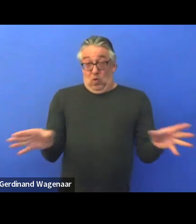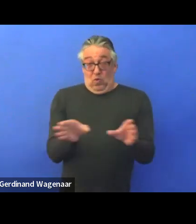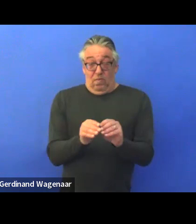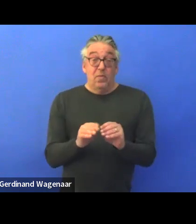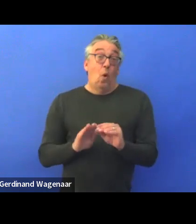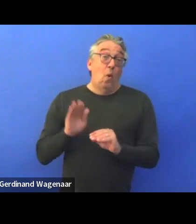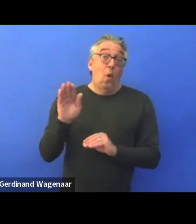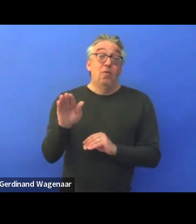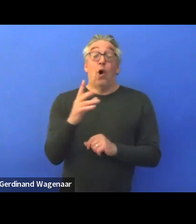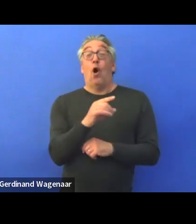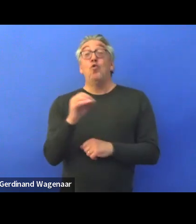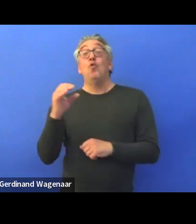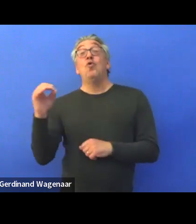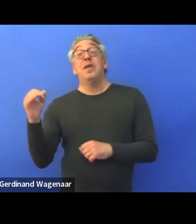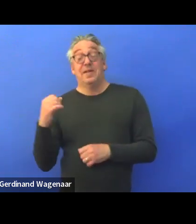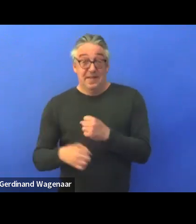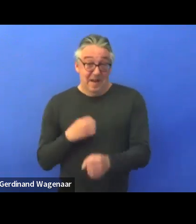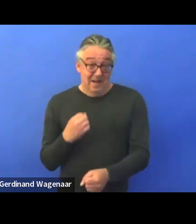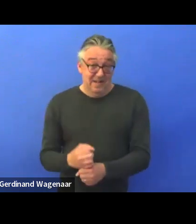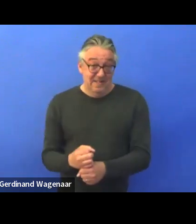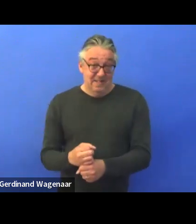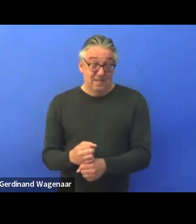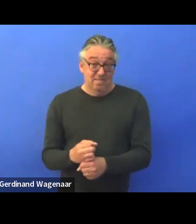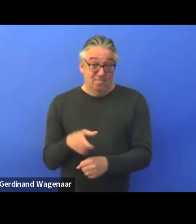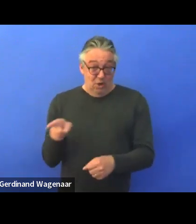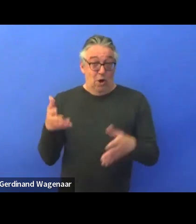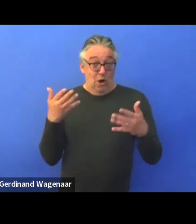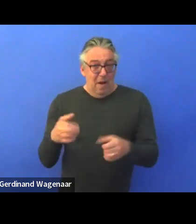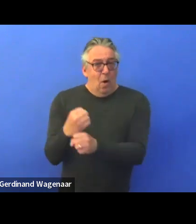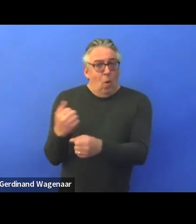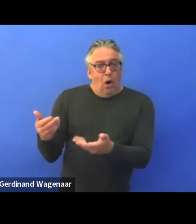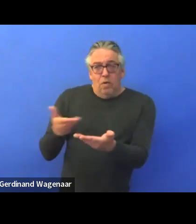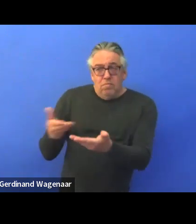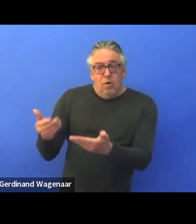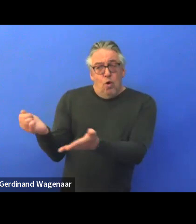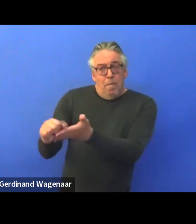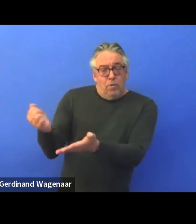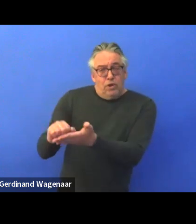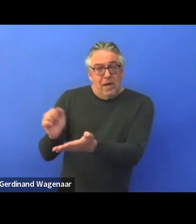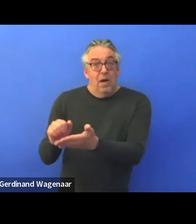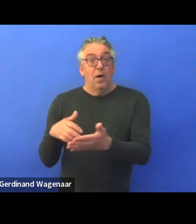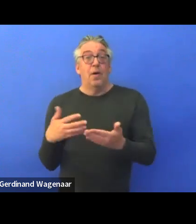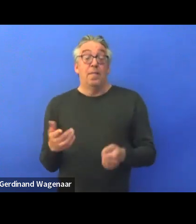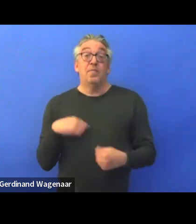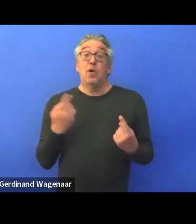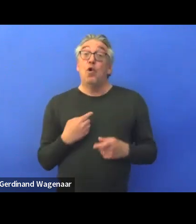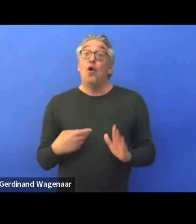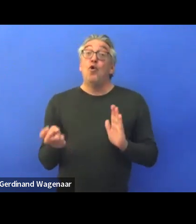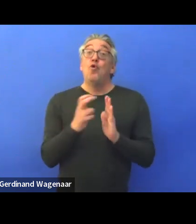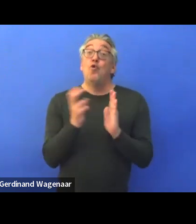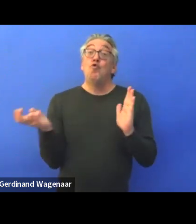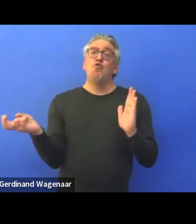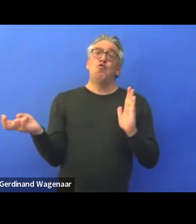publishing industry so they can produce accessible books themselves. We are registered in Zurich,